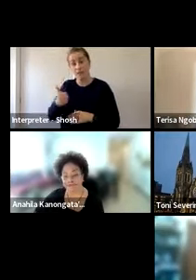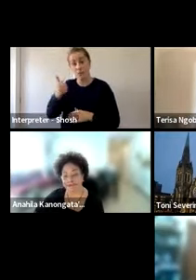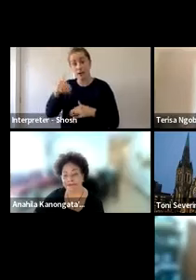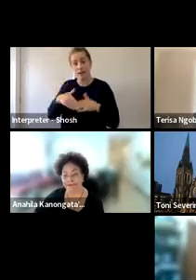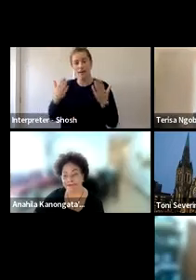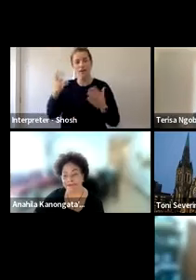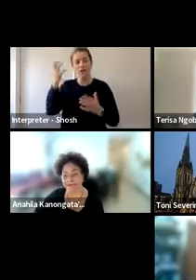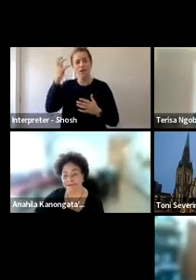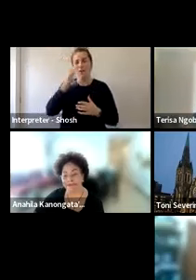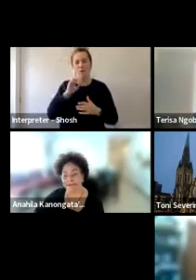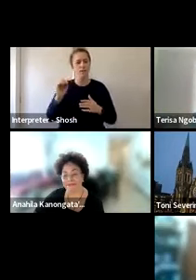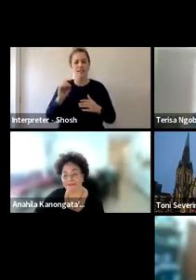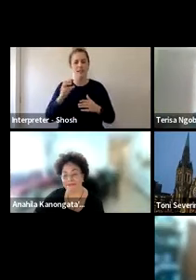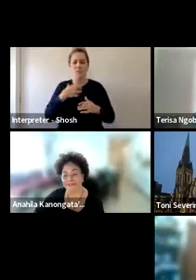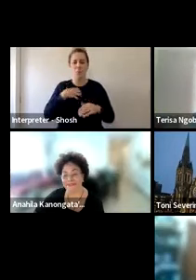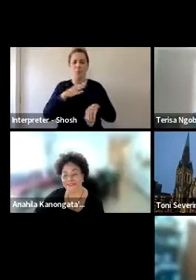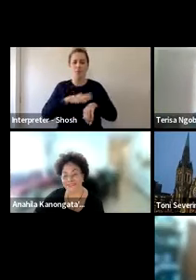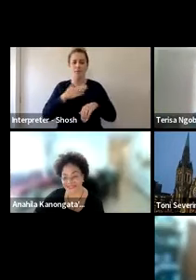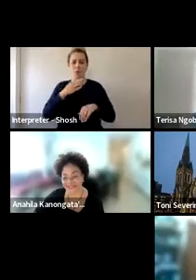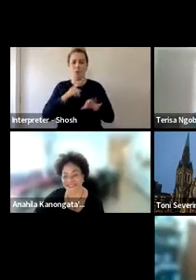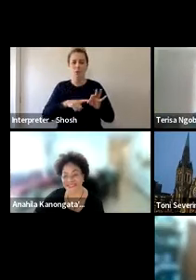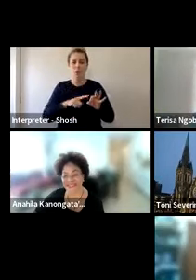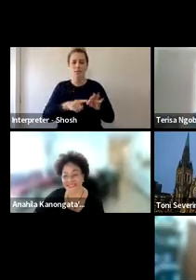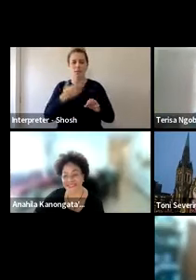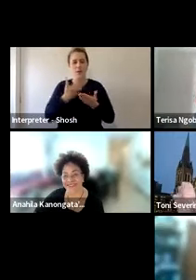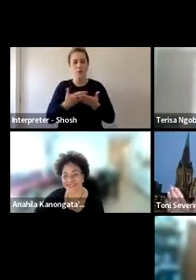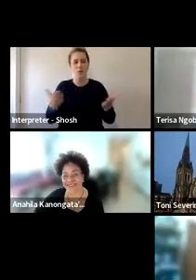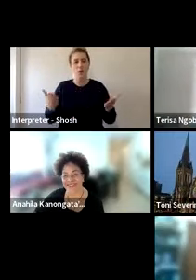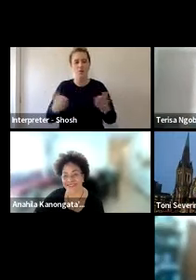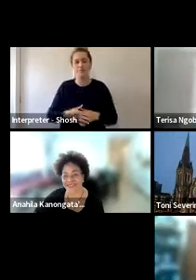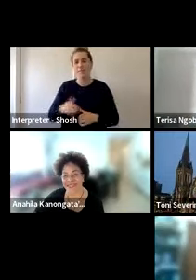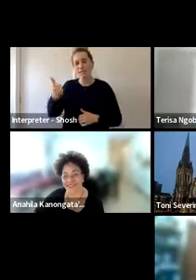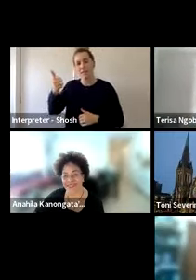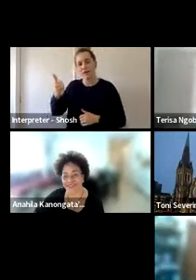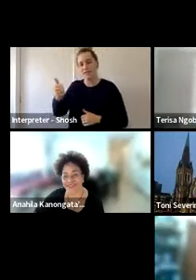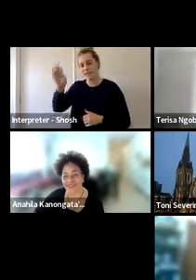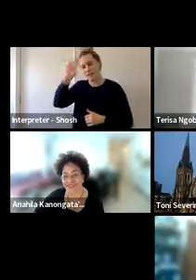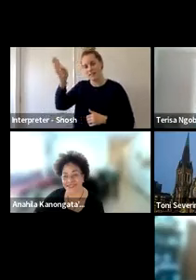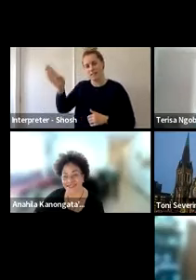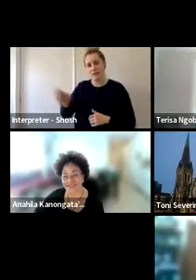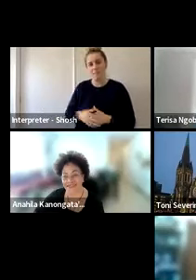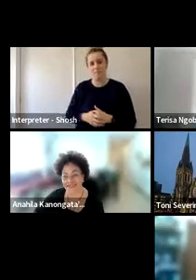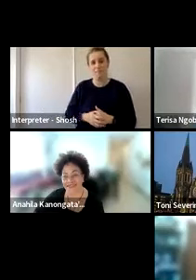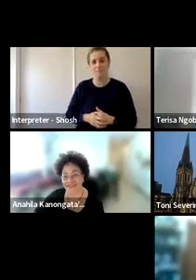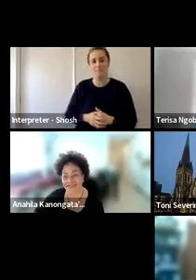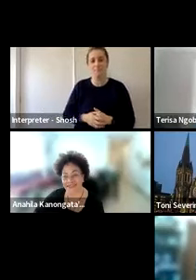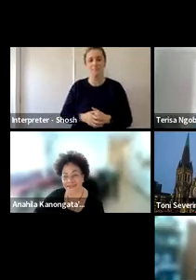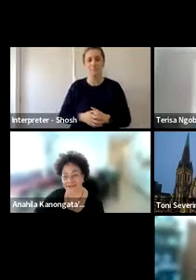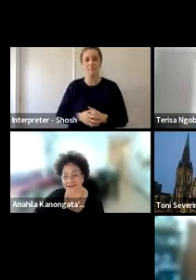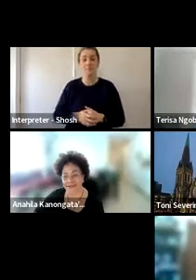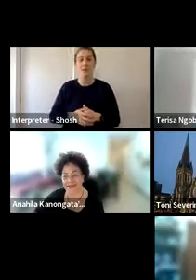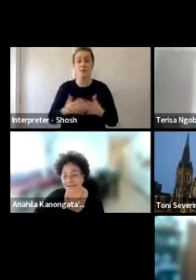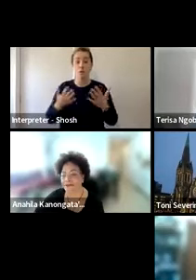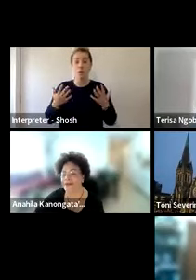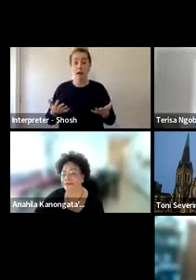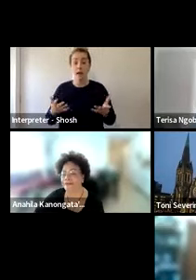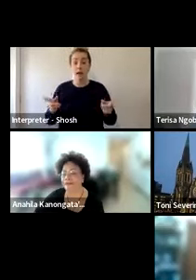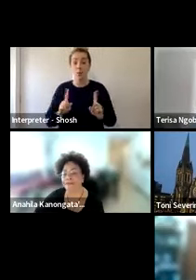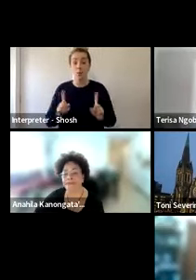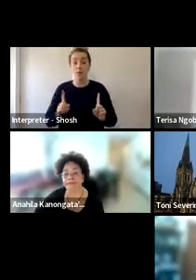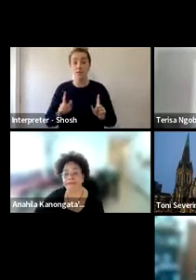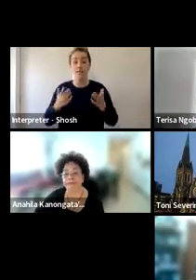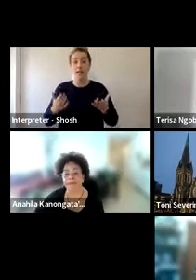and sorry we didn't leave more time for questions. Thanks, everyone. That's fine. Thank you. Ka kite. Ka kite. So we're